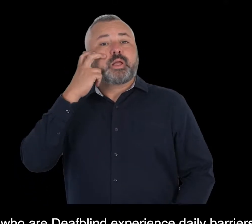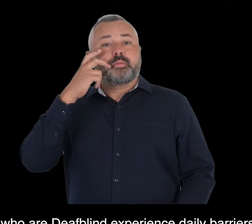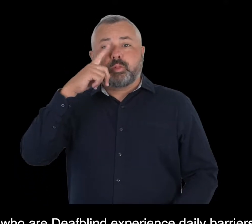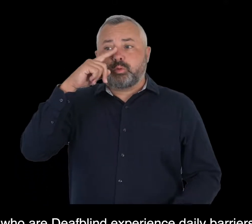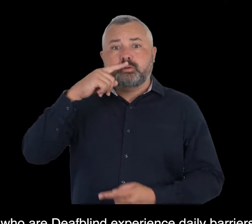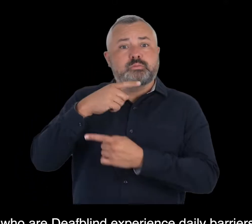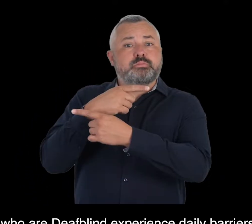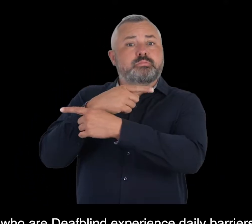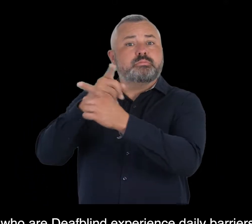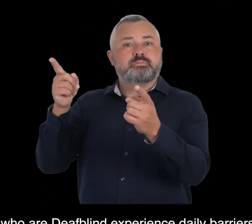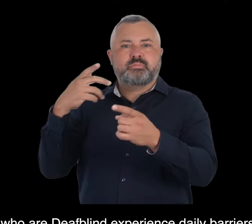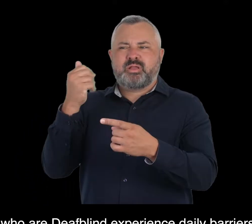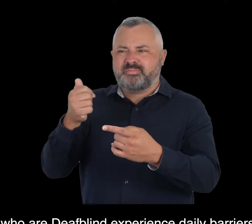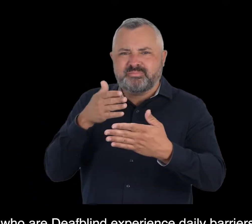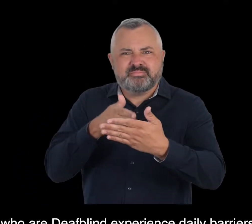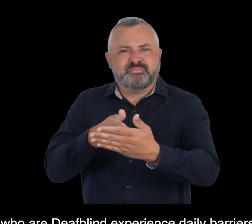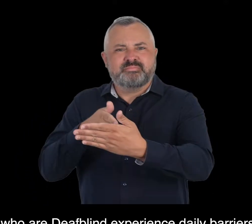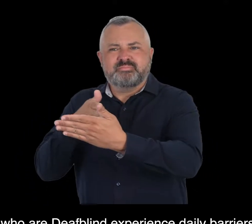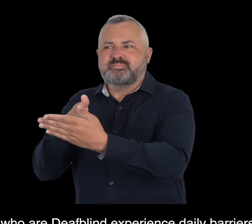Self-Advocacy Step-by-Step.